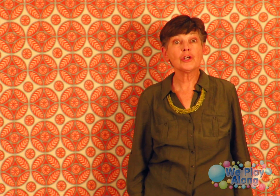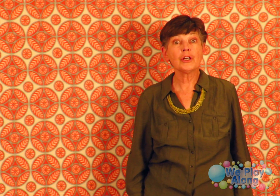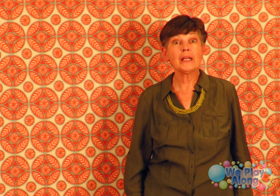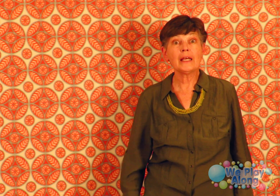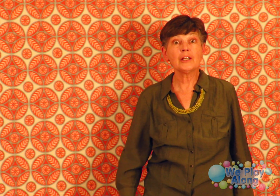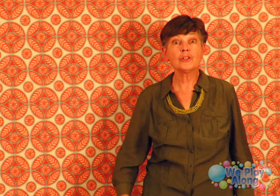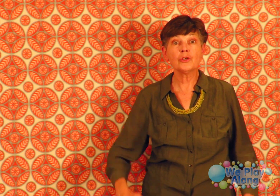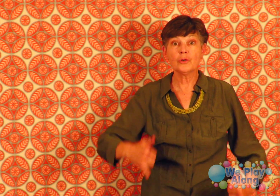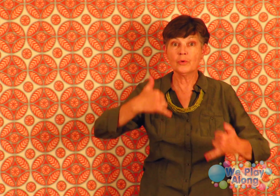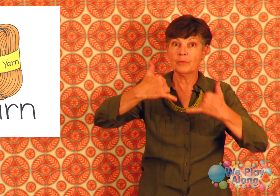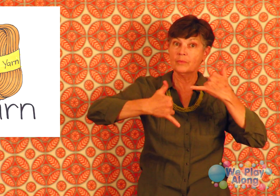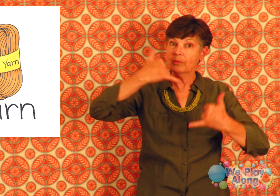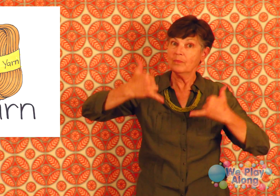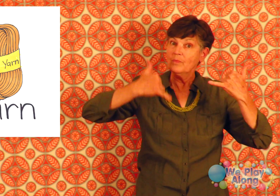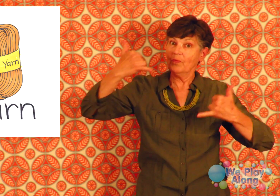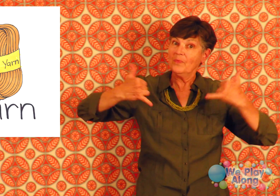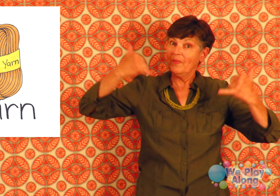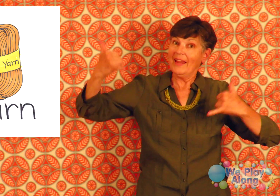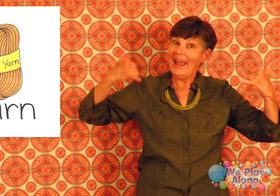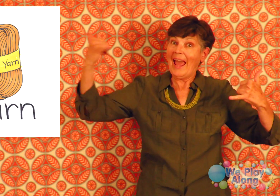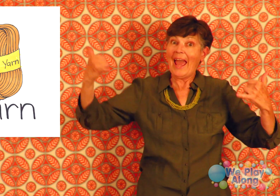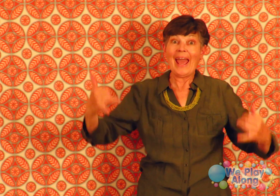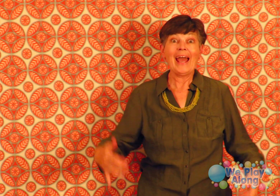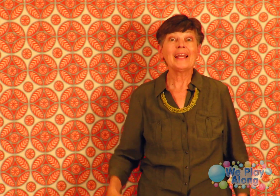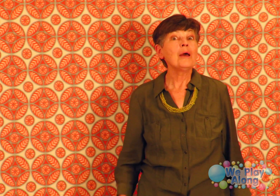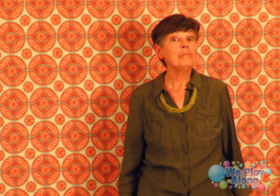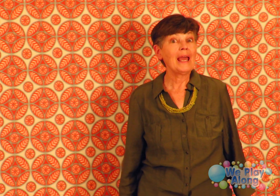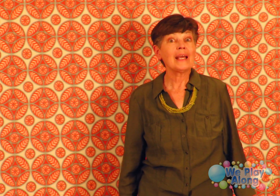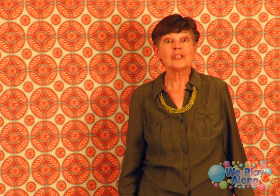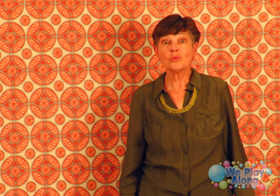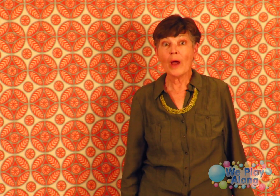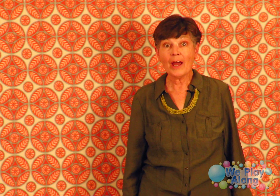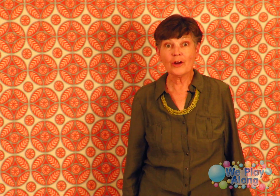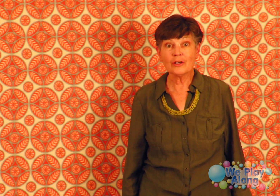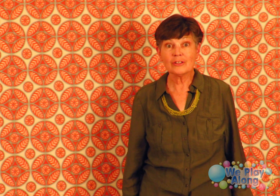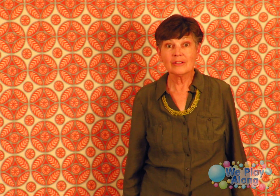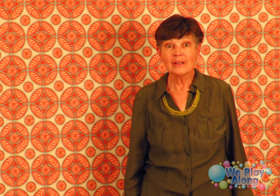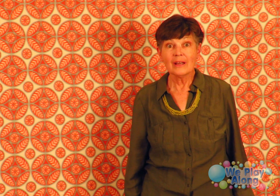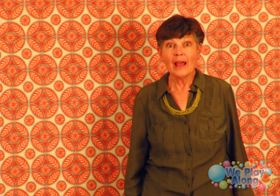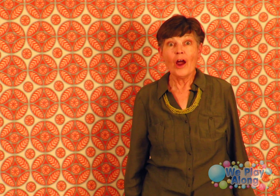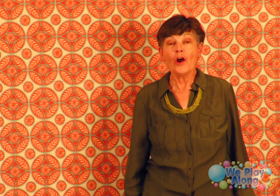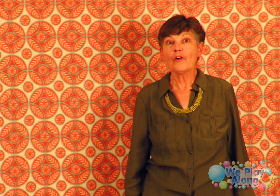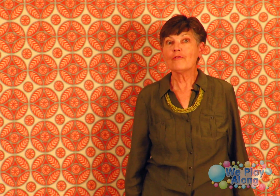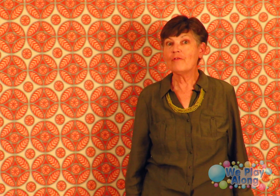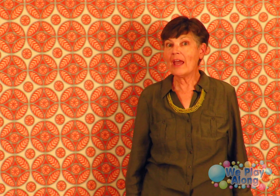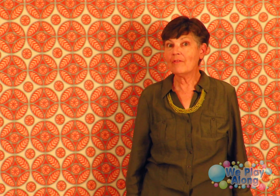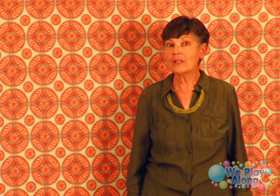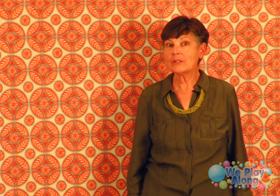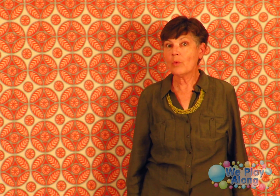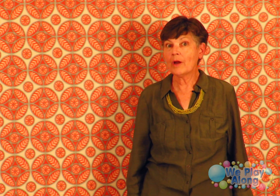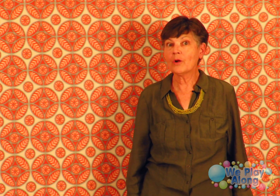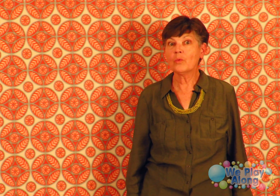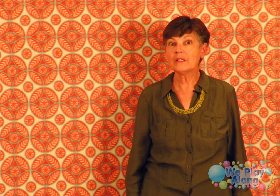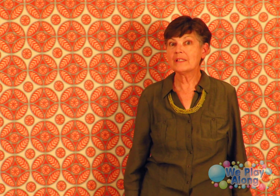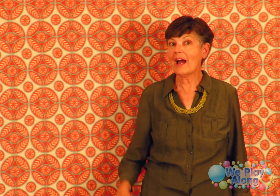turn it into and make sweaters. Her favorite sweater was